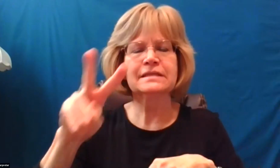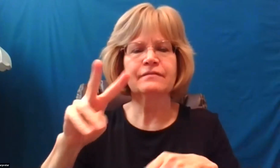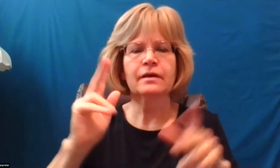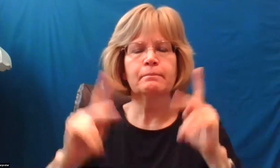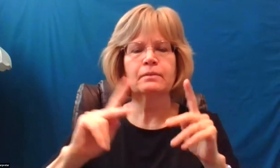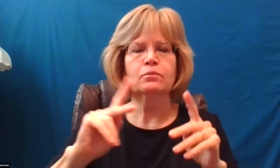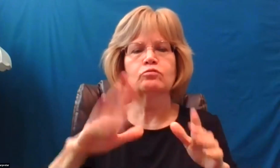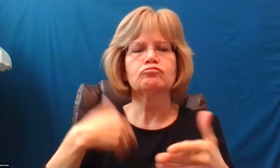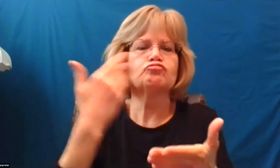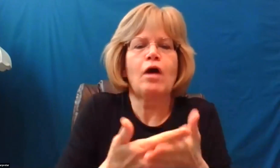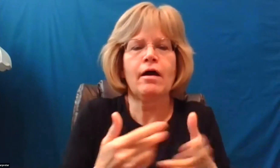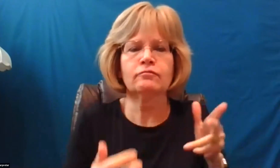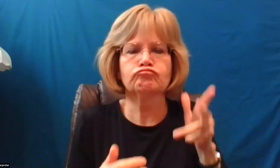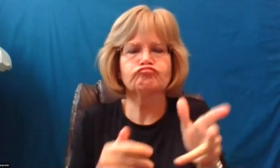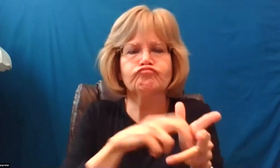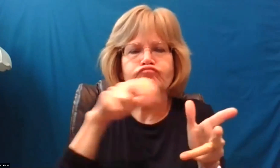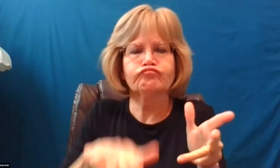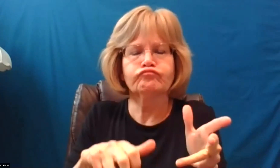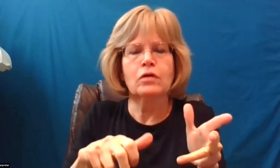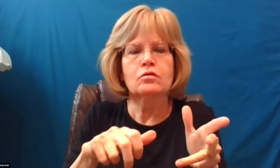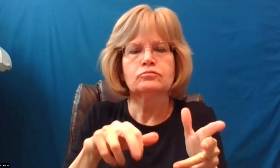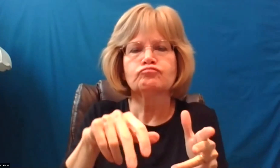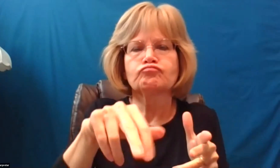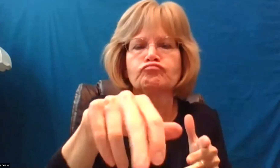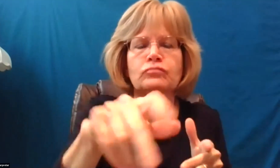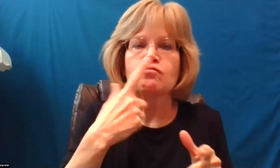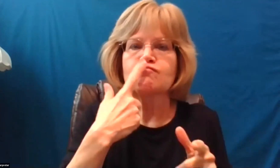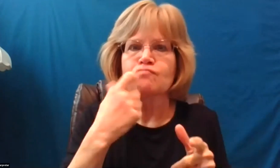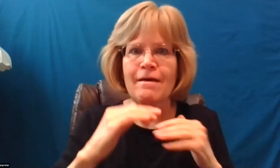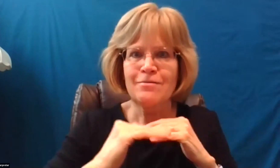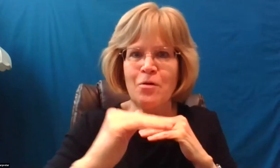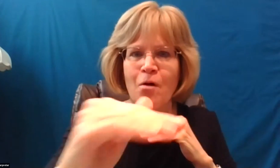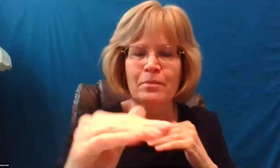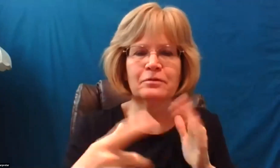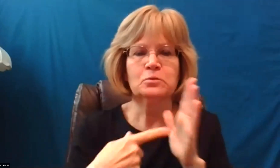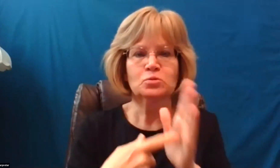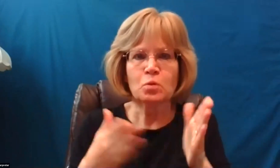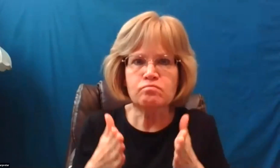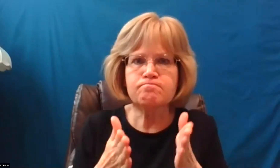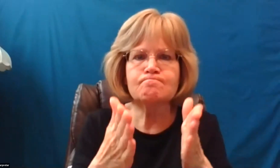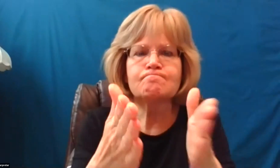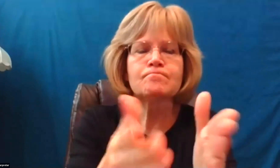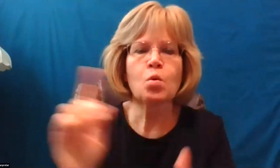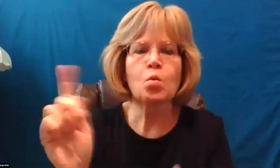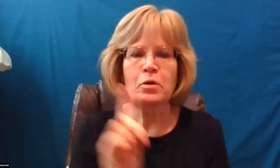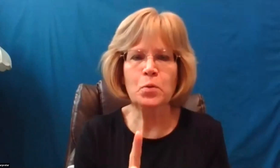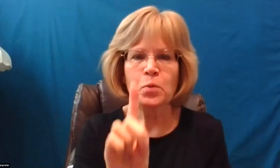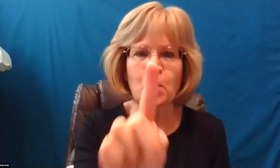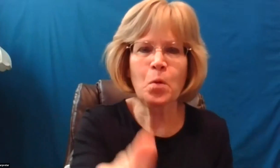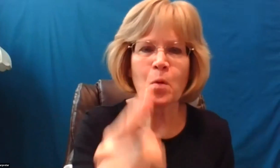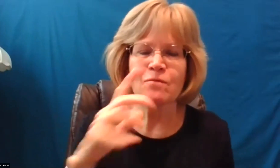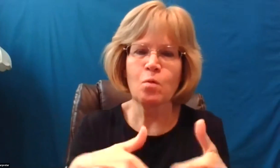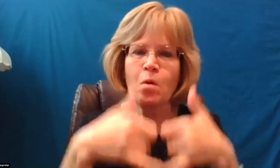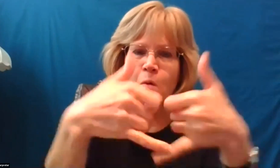and they walk down a red carpet, and that red carpet shows them the way to go to the room where they will have the